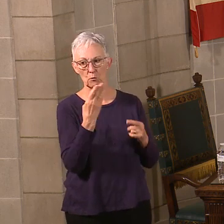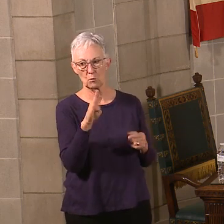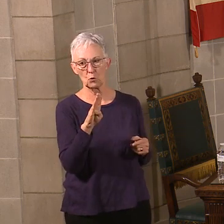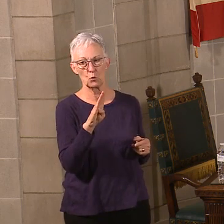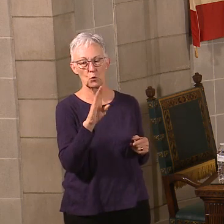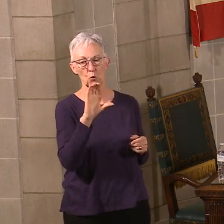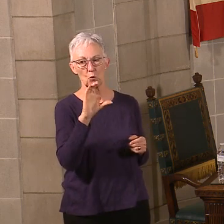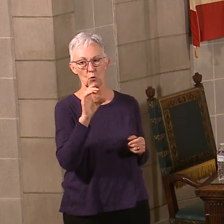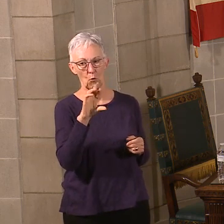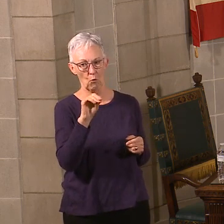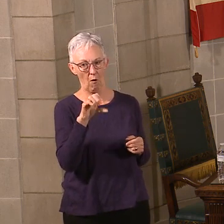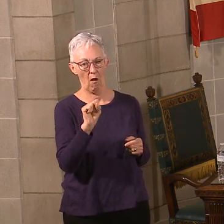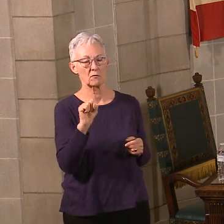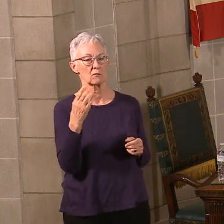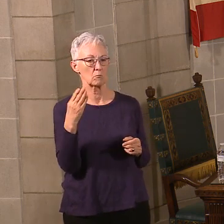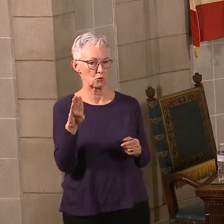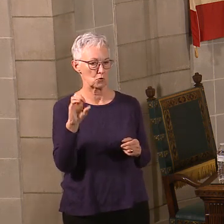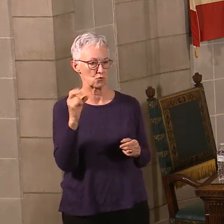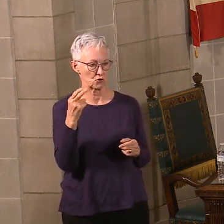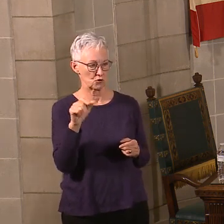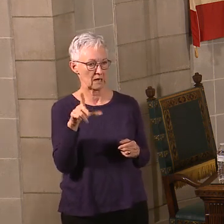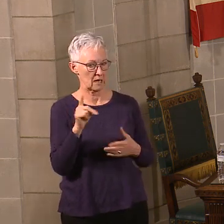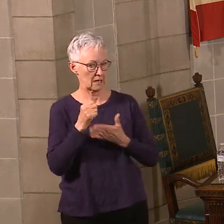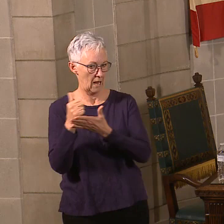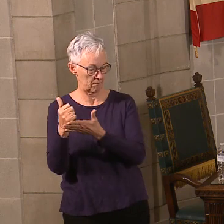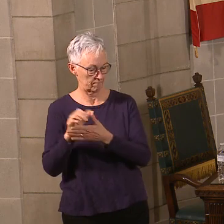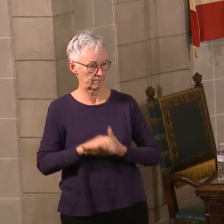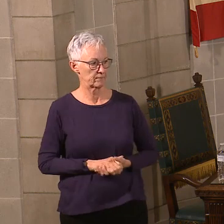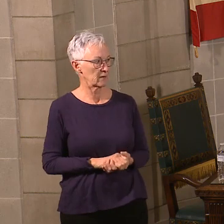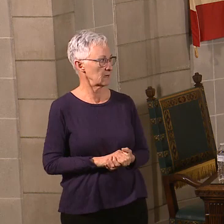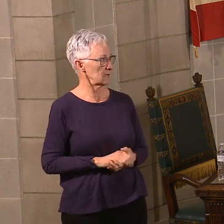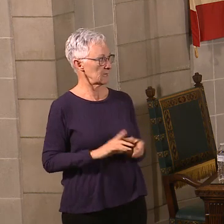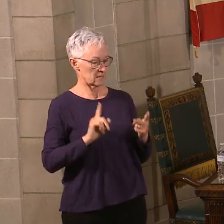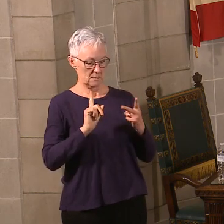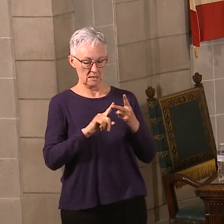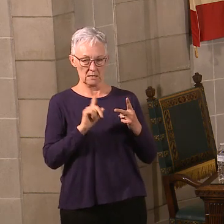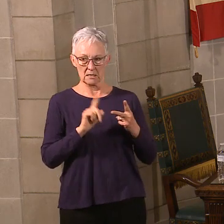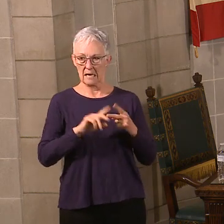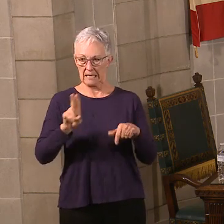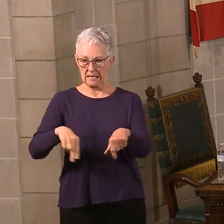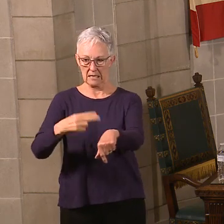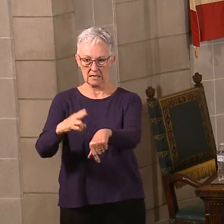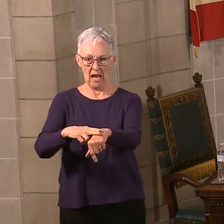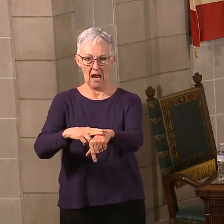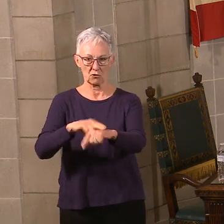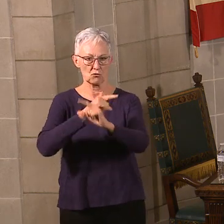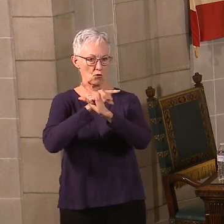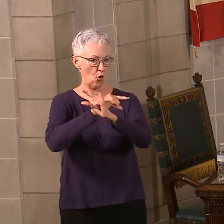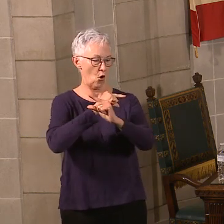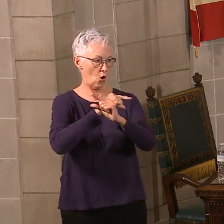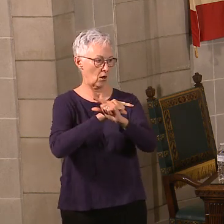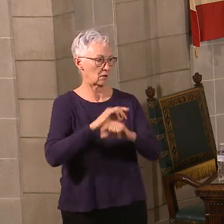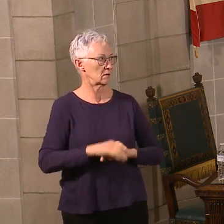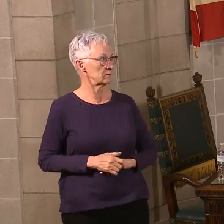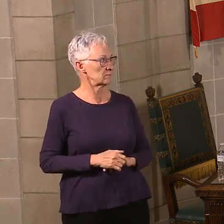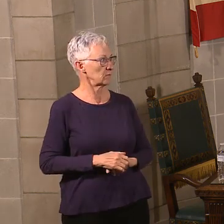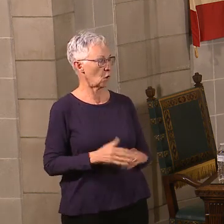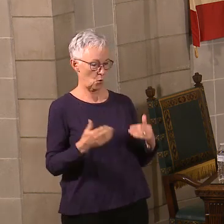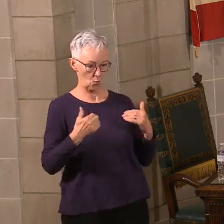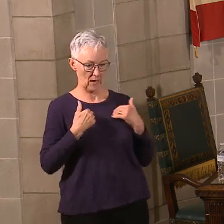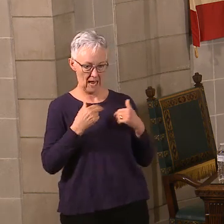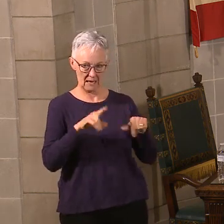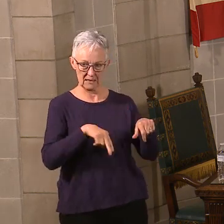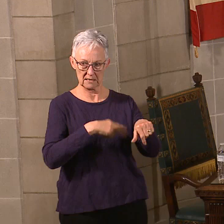leader when it comes to that. Second, National Guard. Over the weekend, we had the National Guard assist in